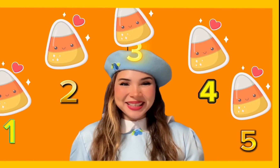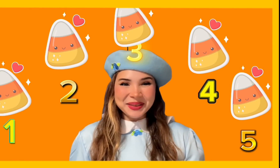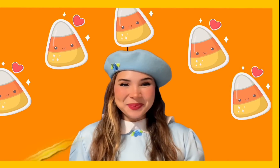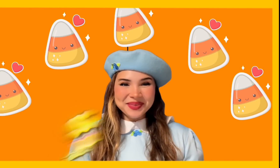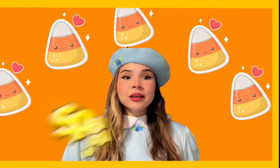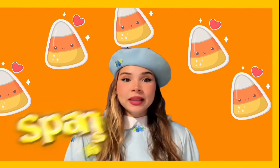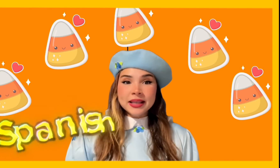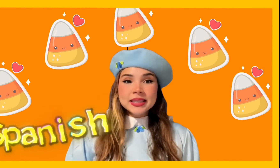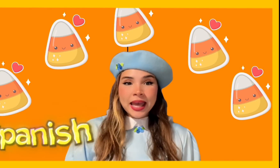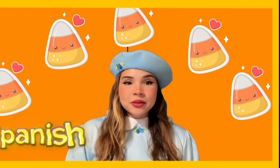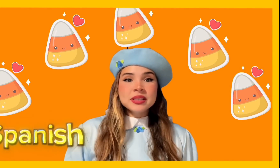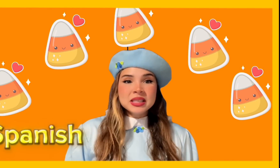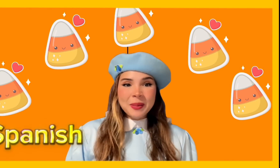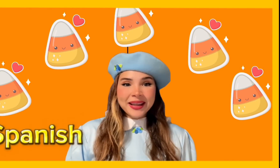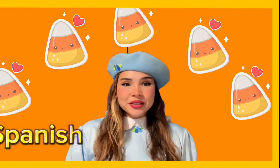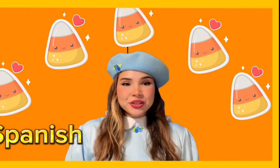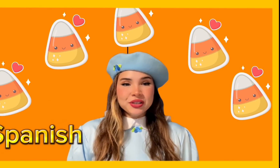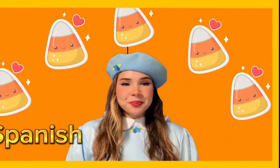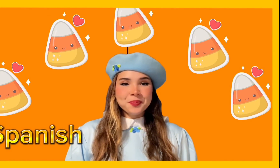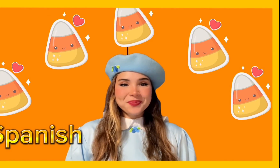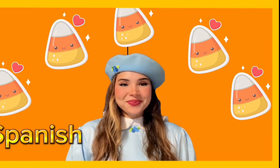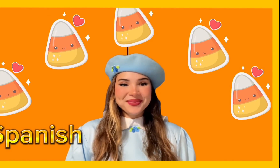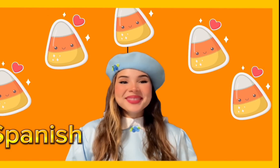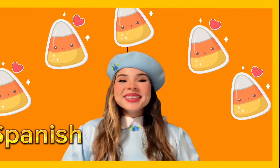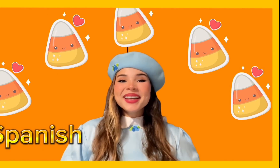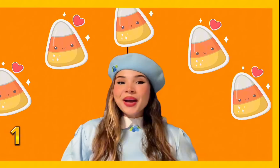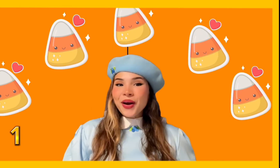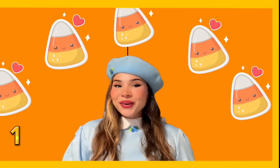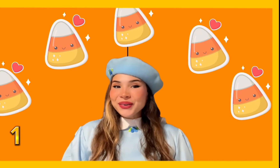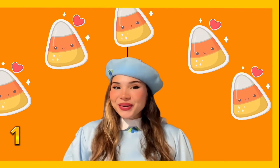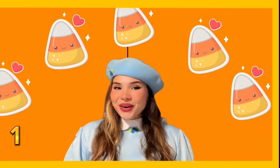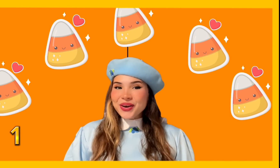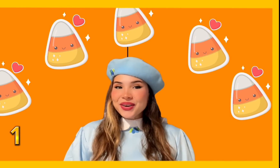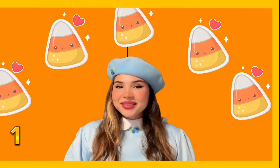Awesome! Now let's count in Spanish. 1, 2,